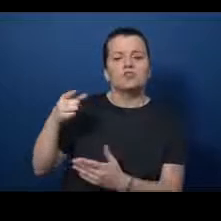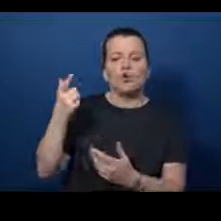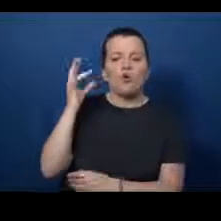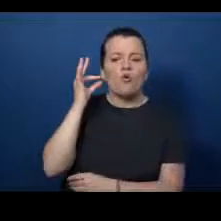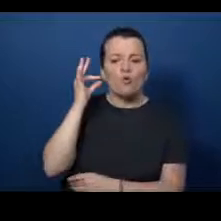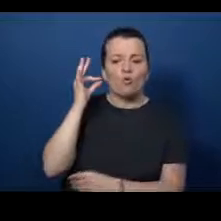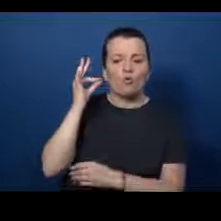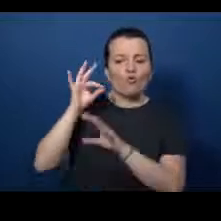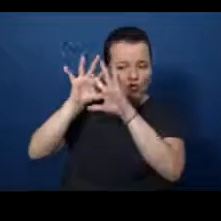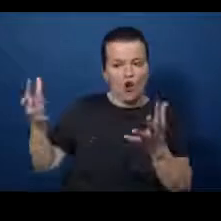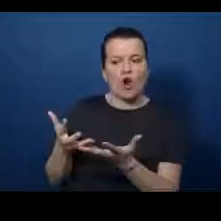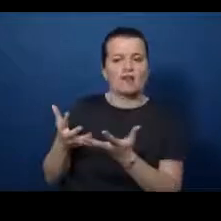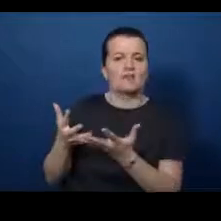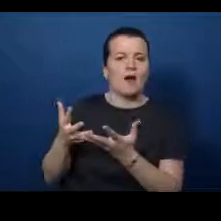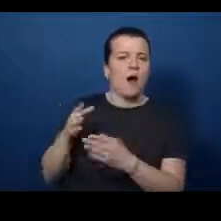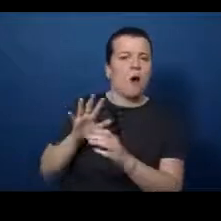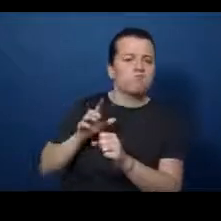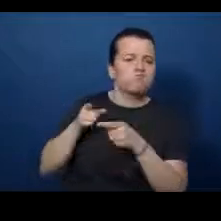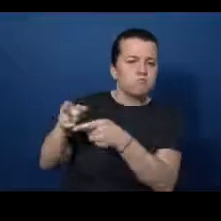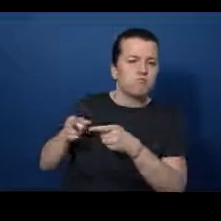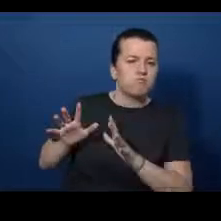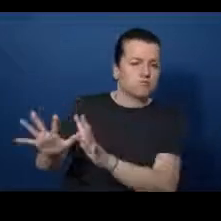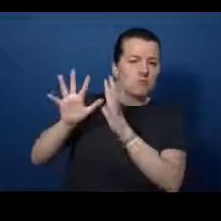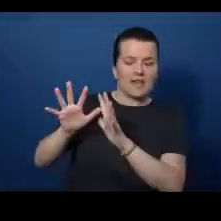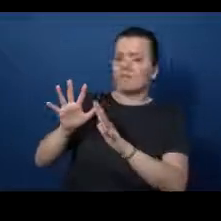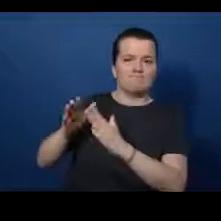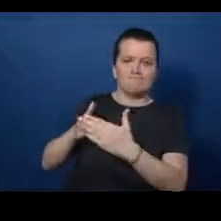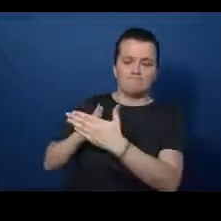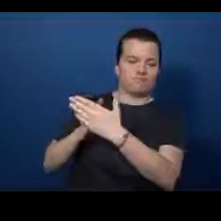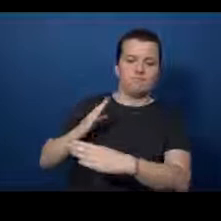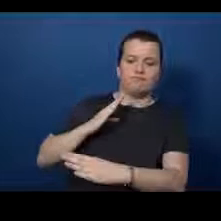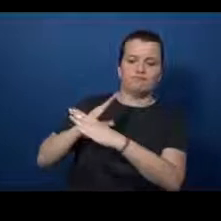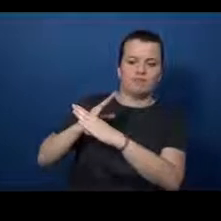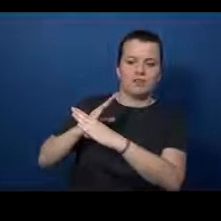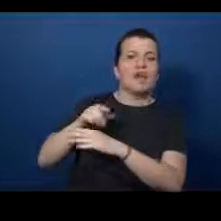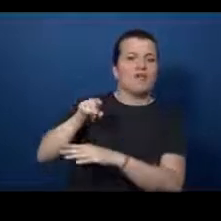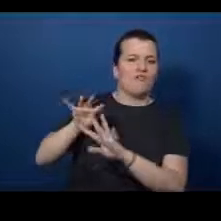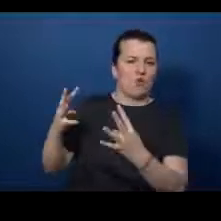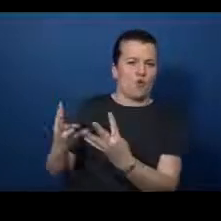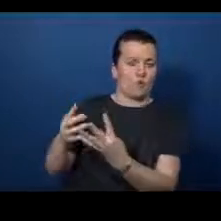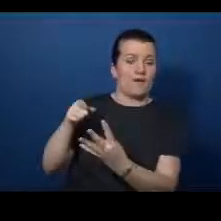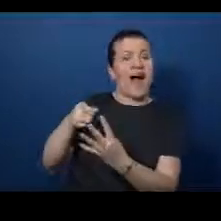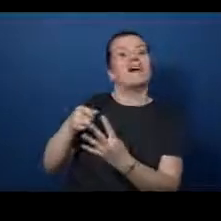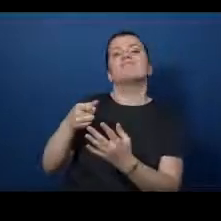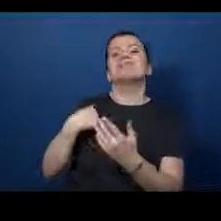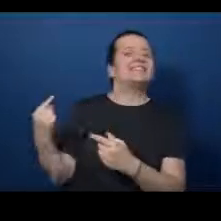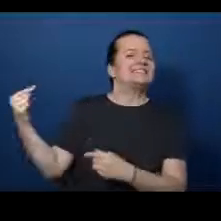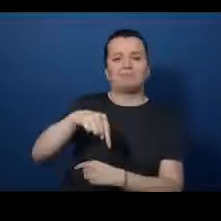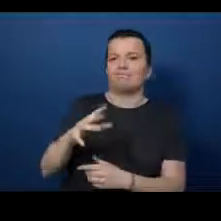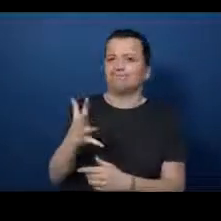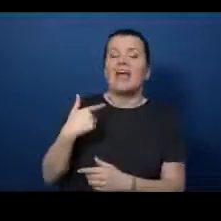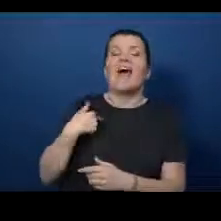Unfortunately, she can't be with us today, but she has pre-recorded a message. So now the